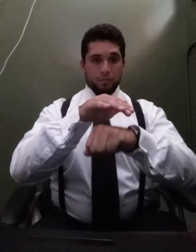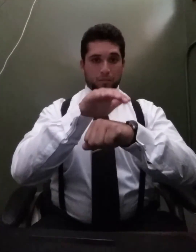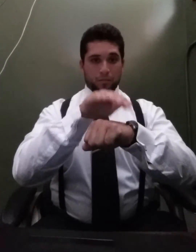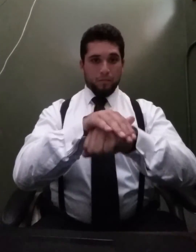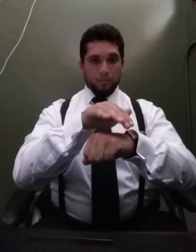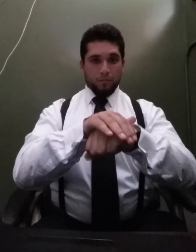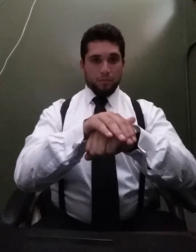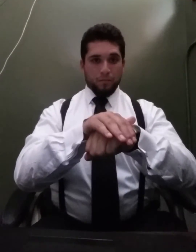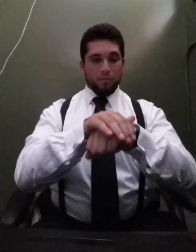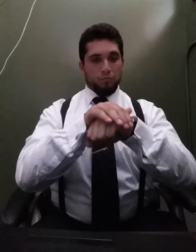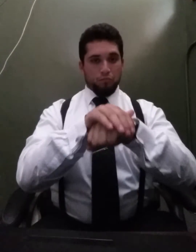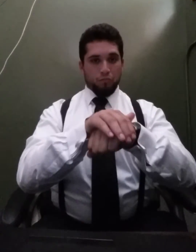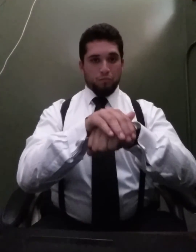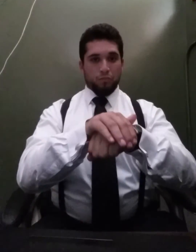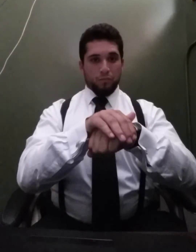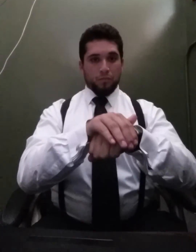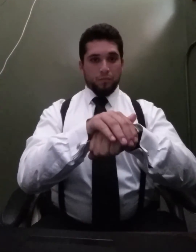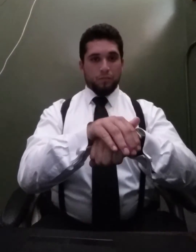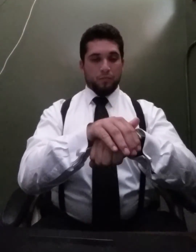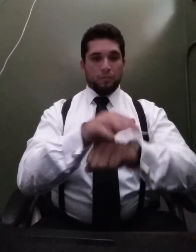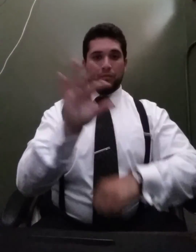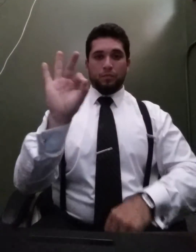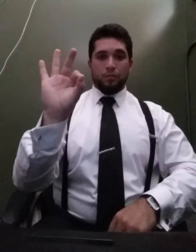For example, I'm going to list this one, okay? Oh, by the way,